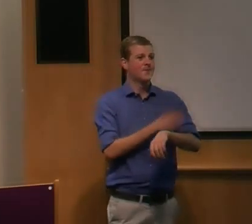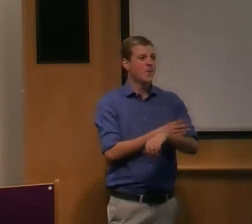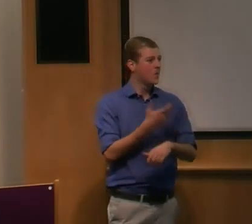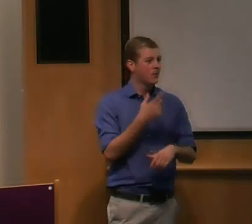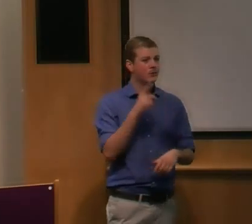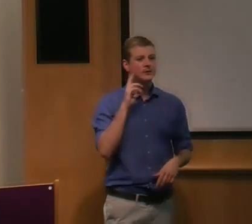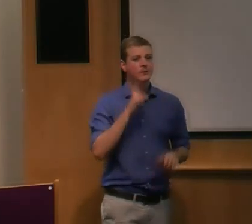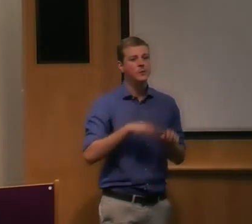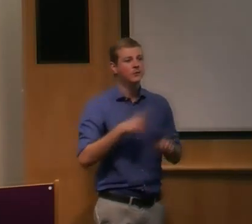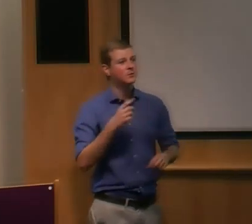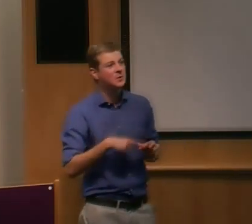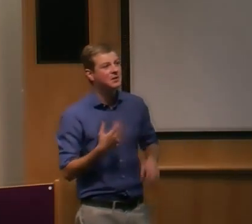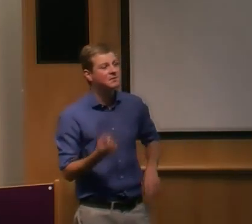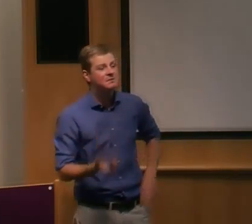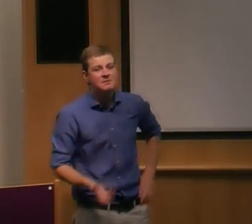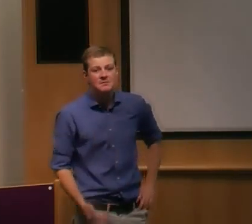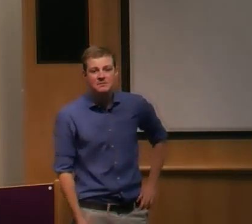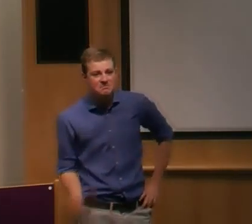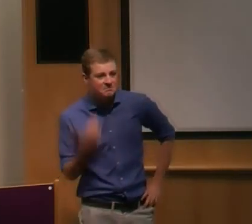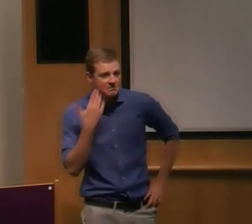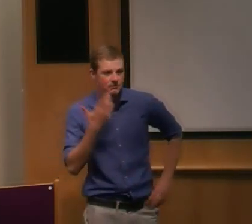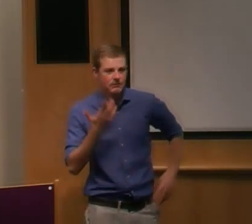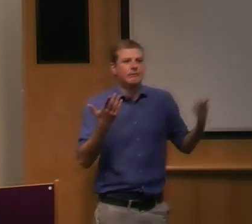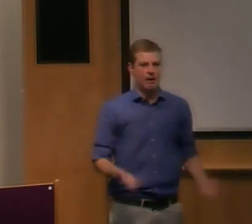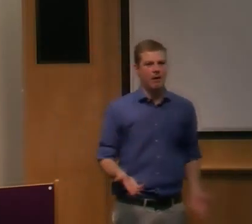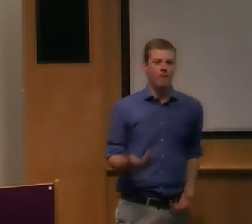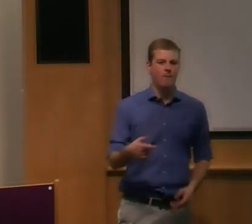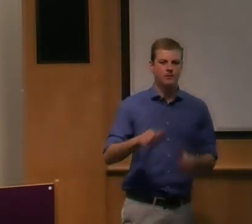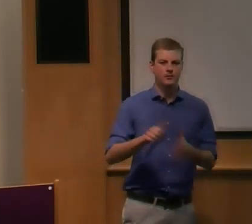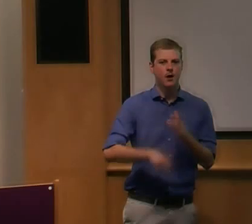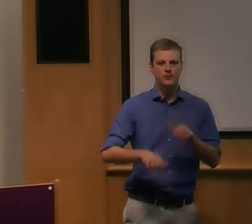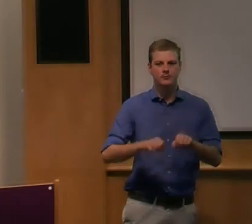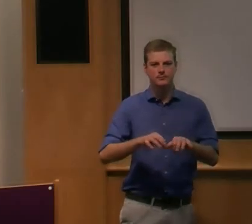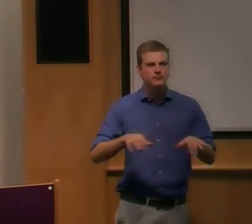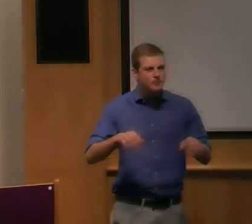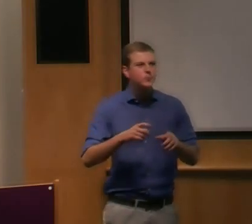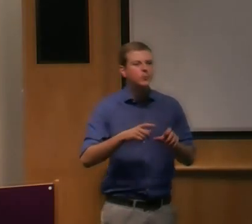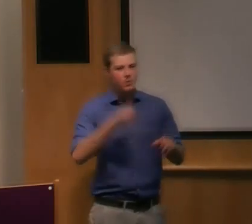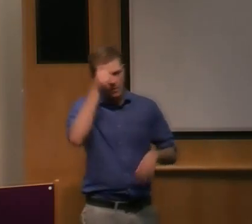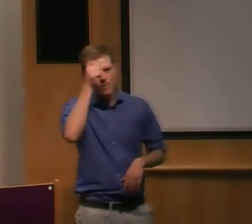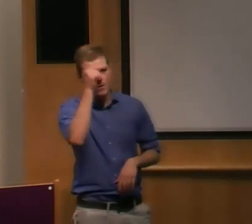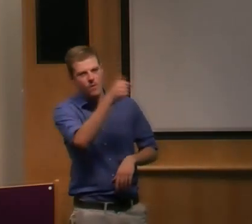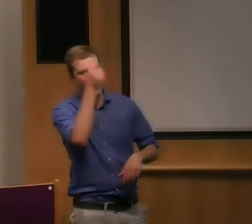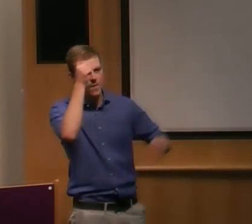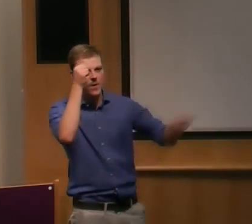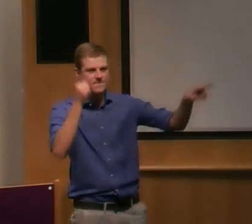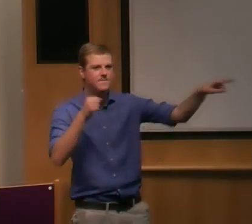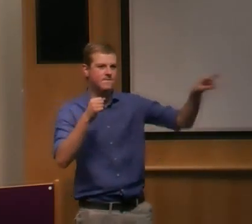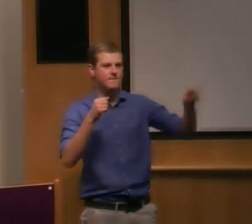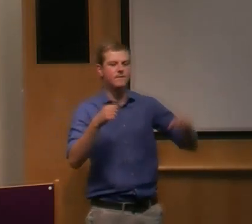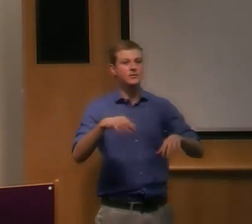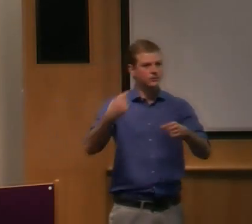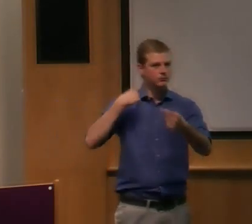a big change, because the deaf youth were not noticed in the past. They were not present on a